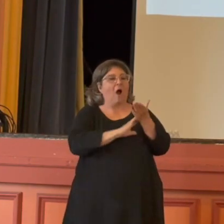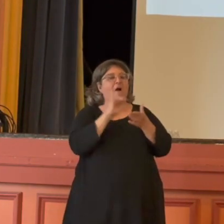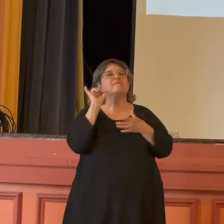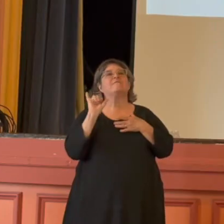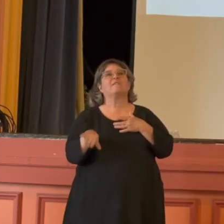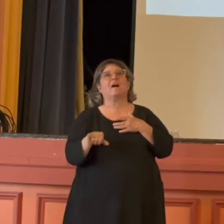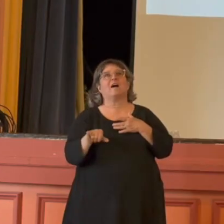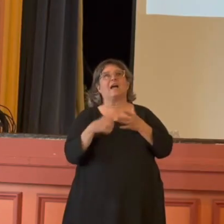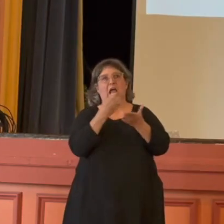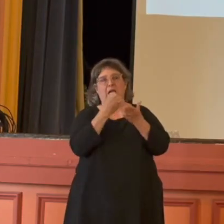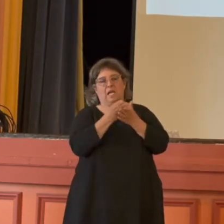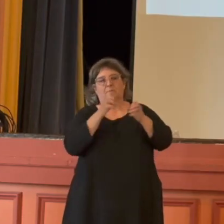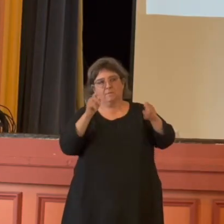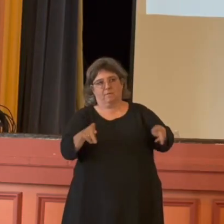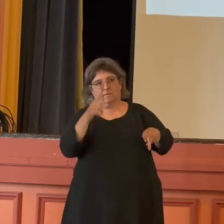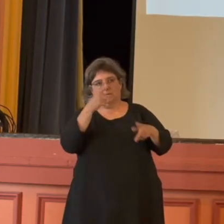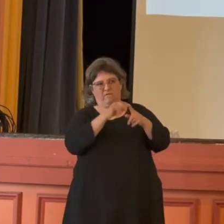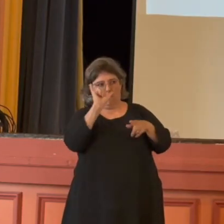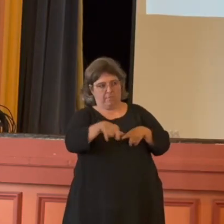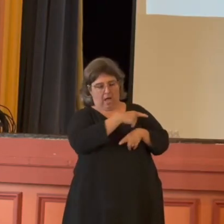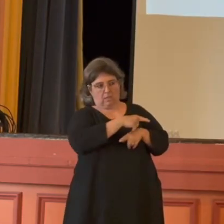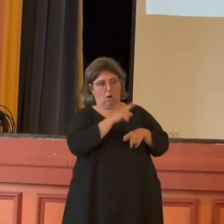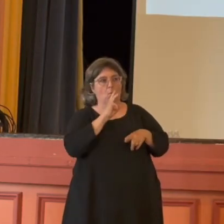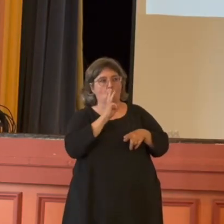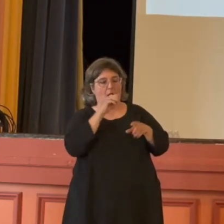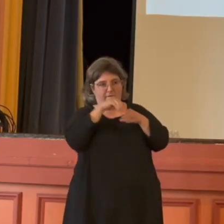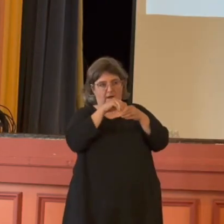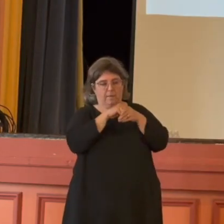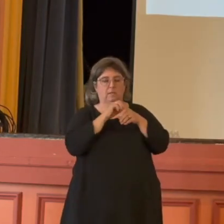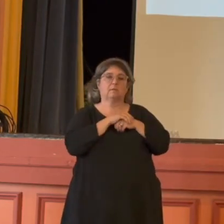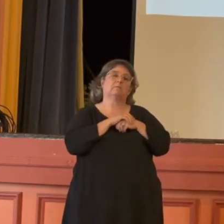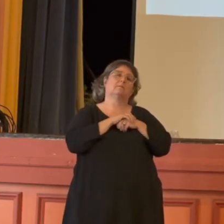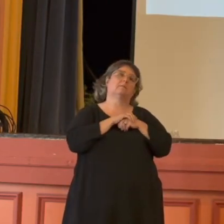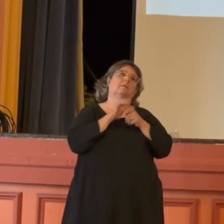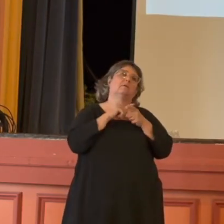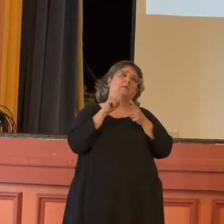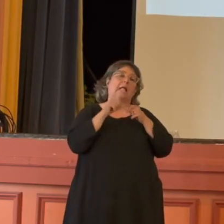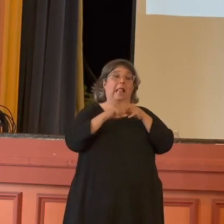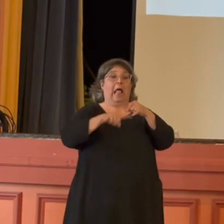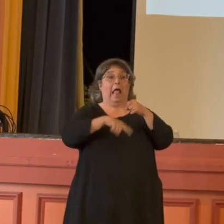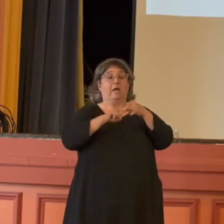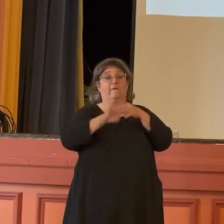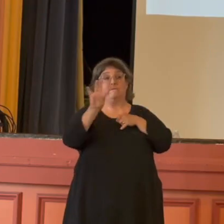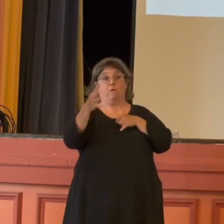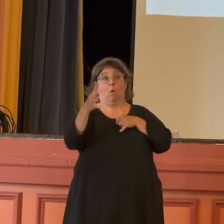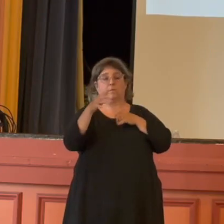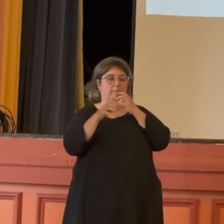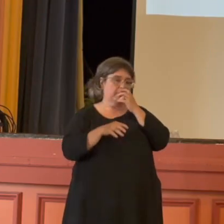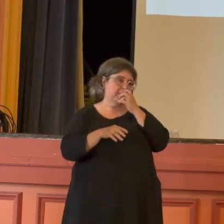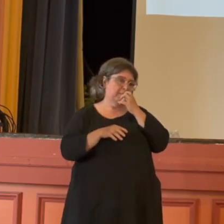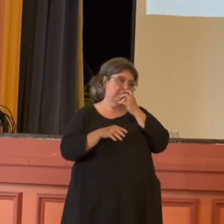of that economic opportunity from this water investment. And then lastly, the fourth